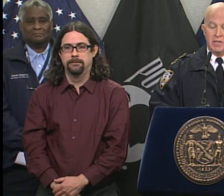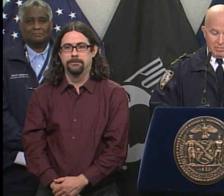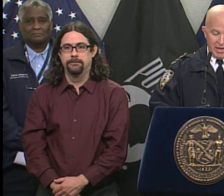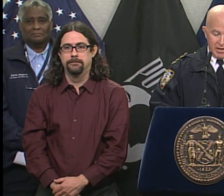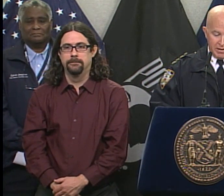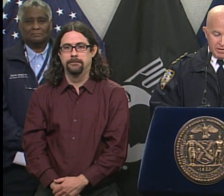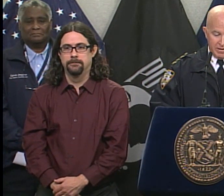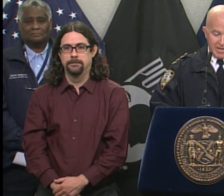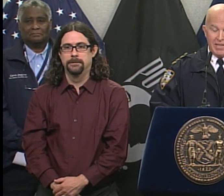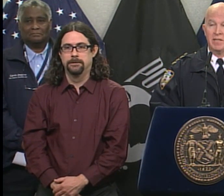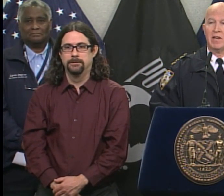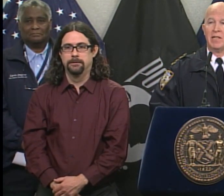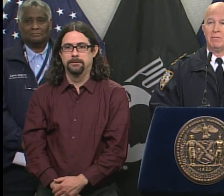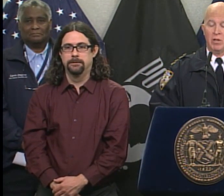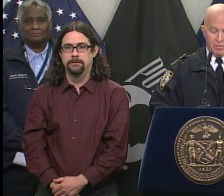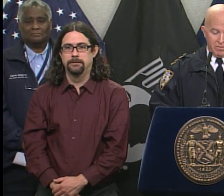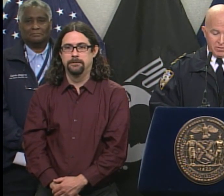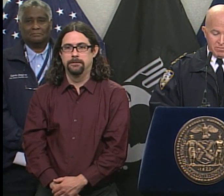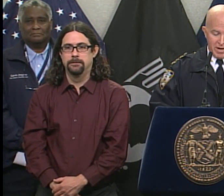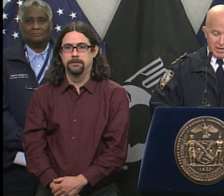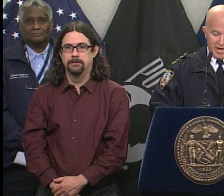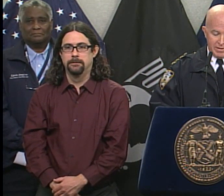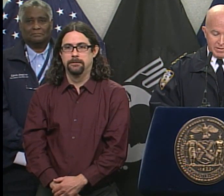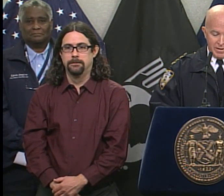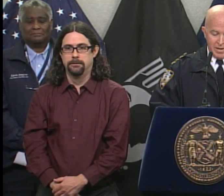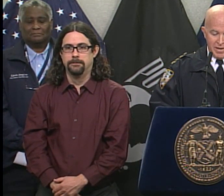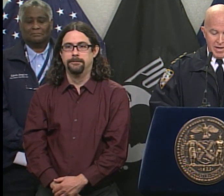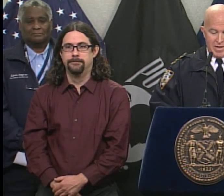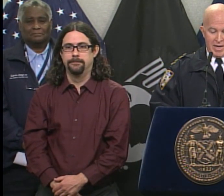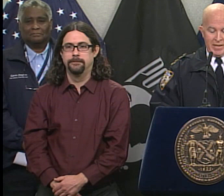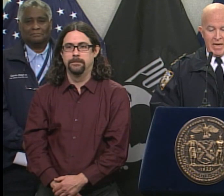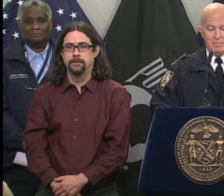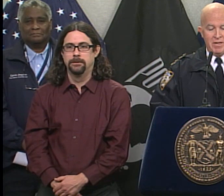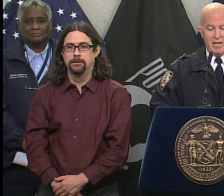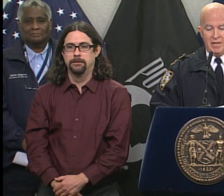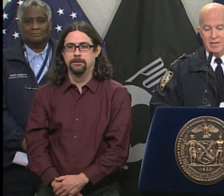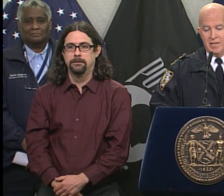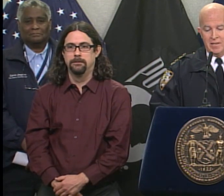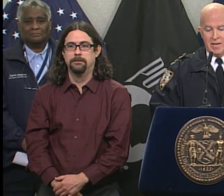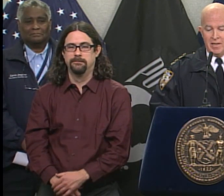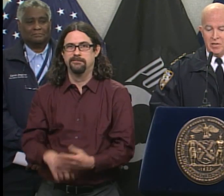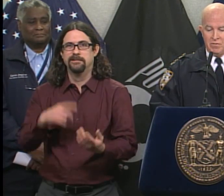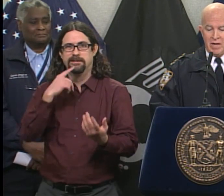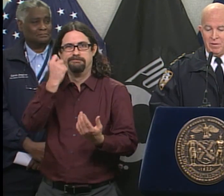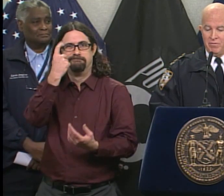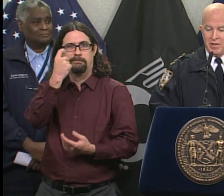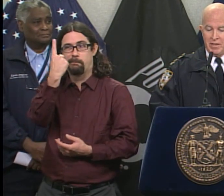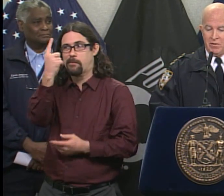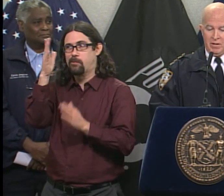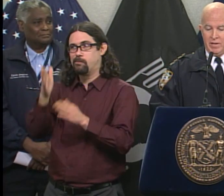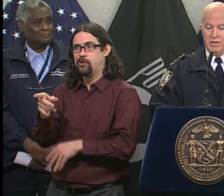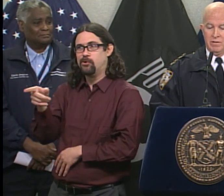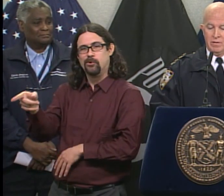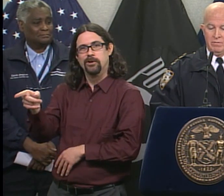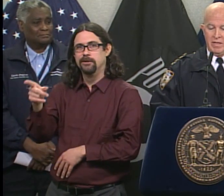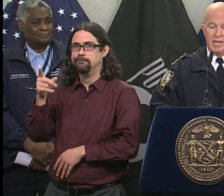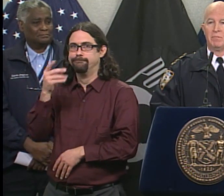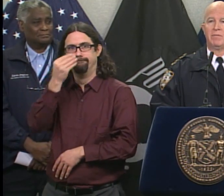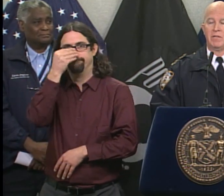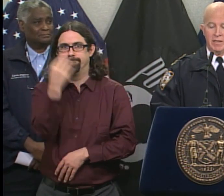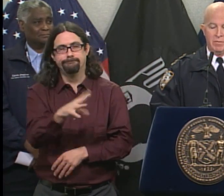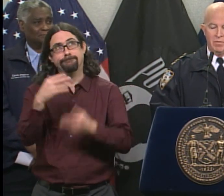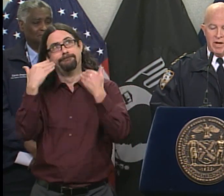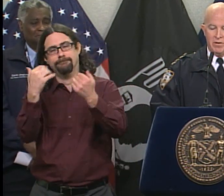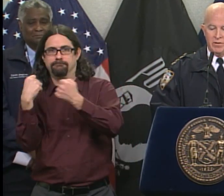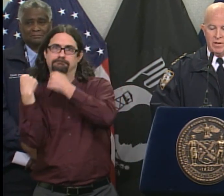decided to speed. And then he decided to blow through 2 red lights. And then last but not least, he decided to drink before he did all of this. So we locked him up